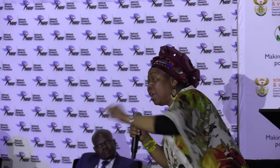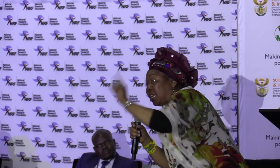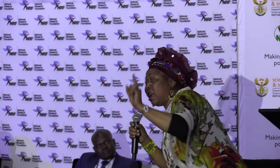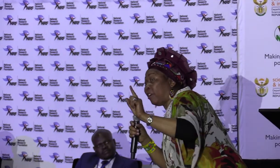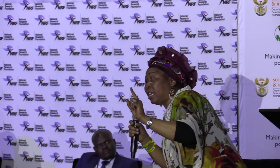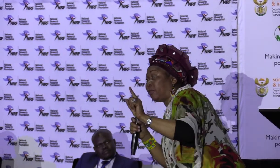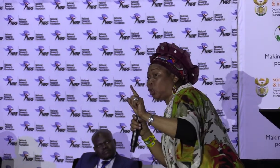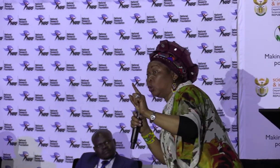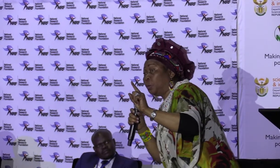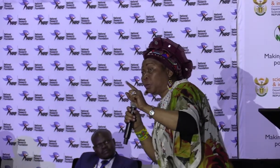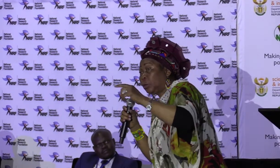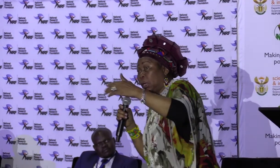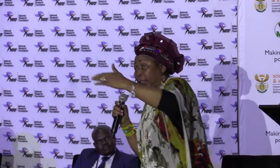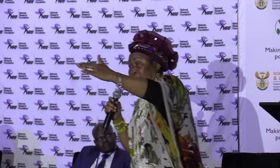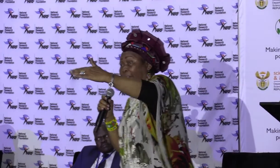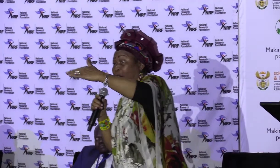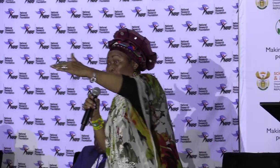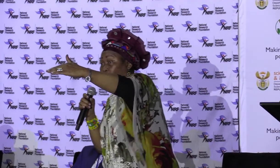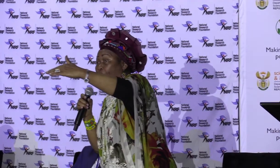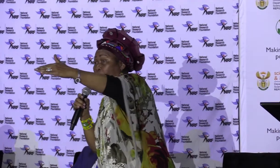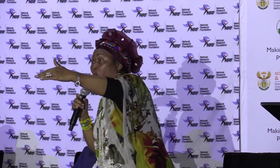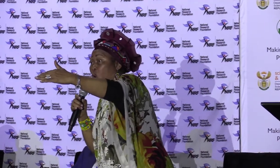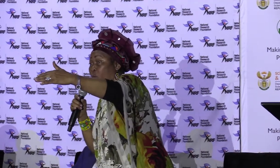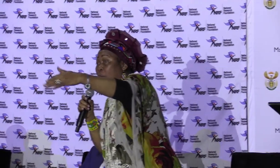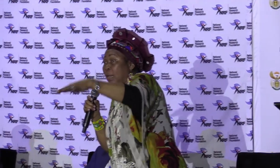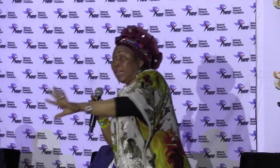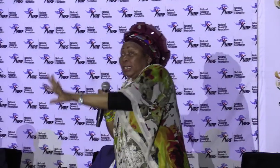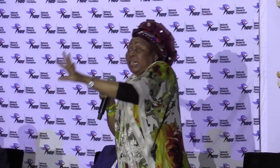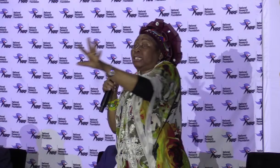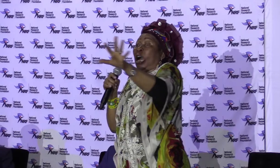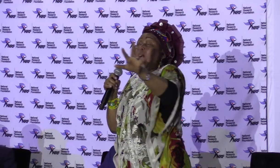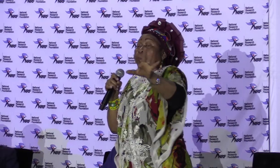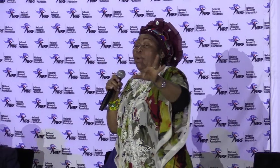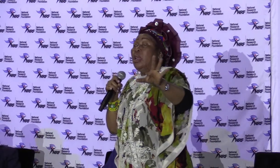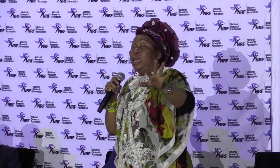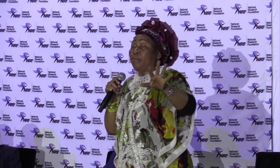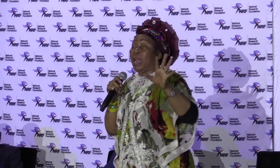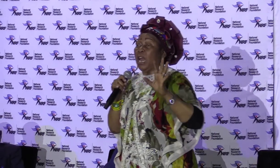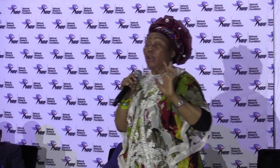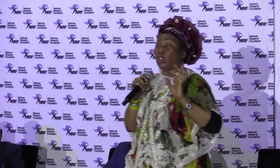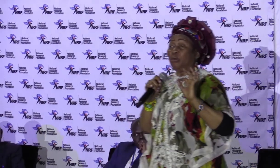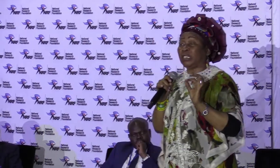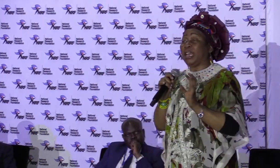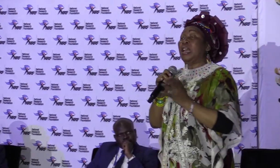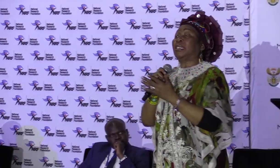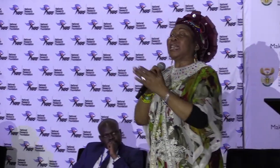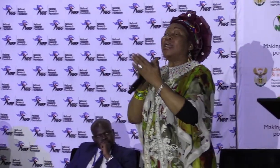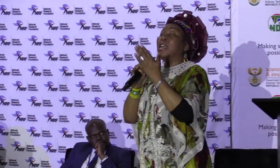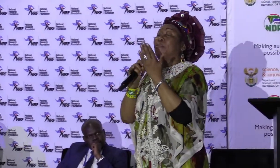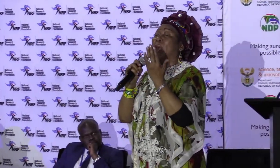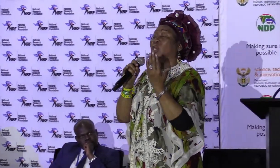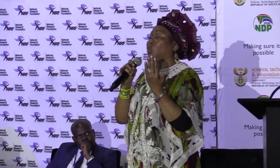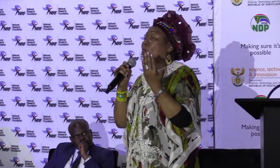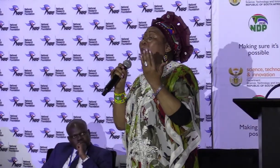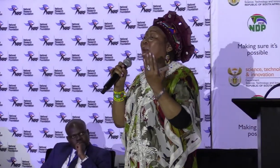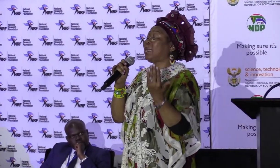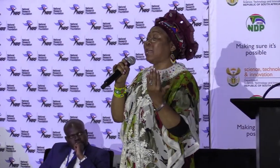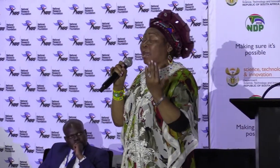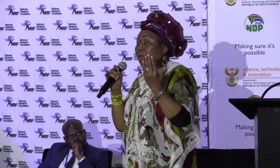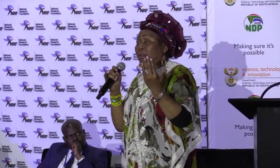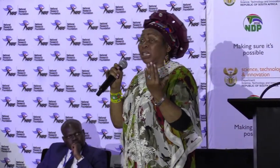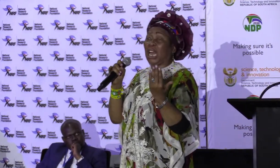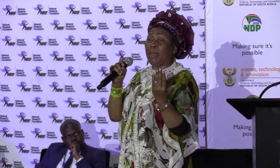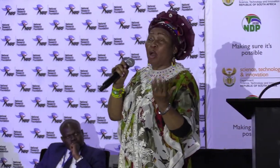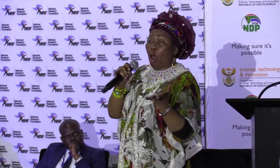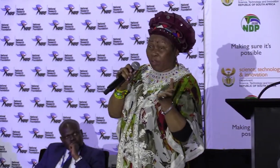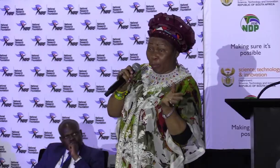for something, it never leaves you. The sun was going home. There is a time in my language when we say, Selibantu